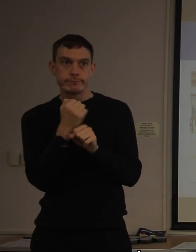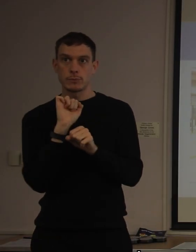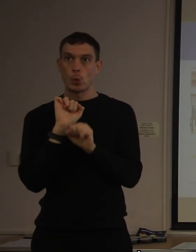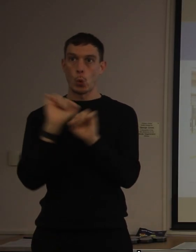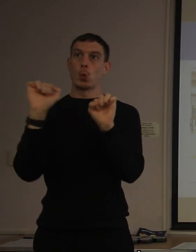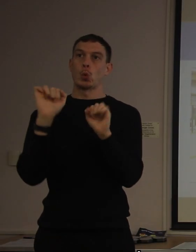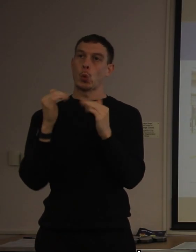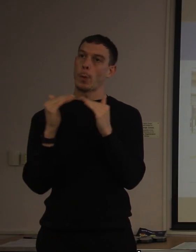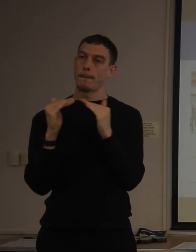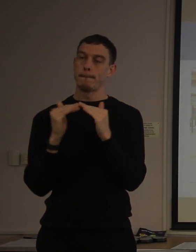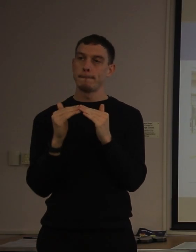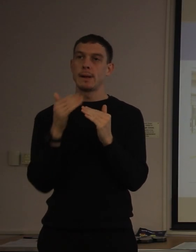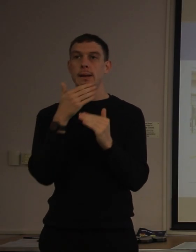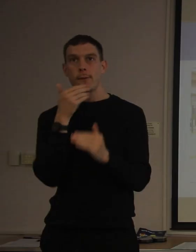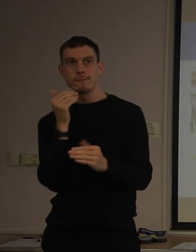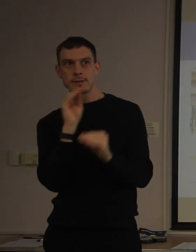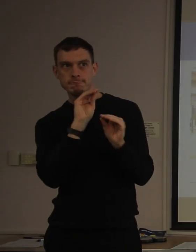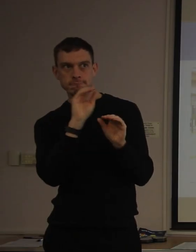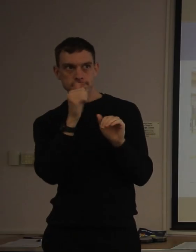looking lovely.